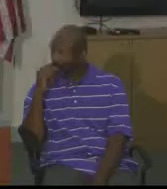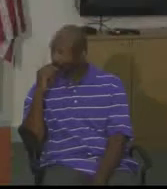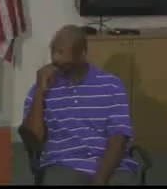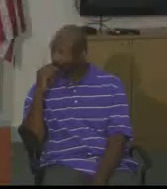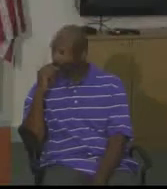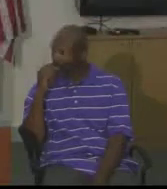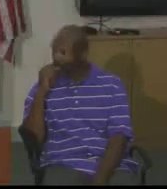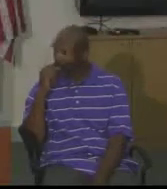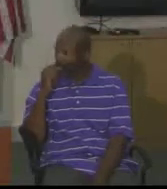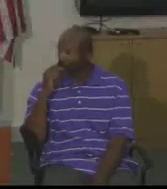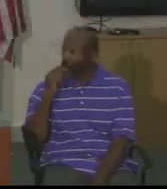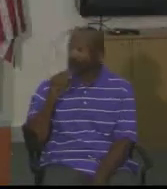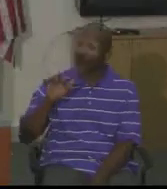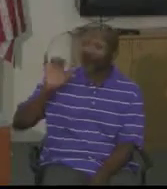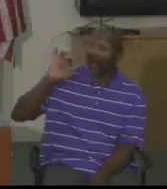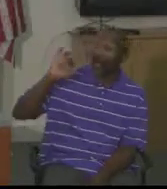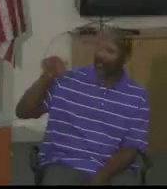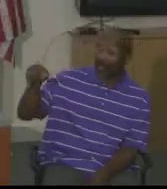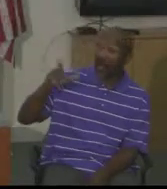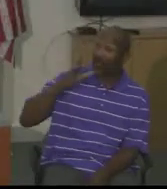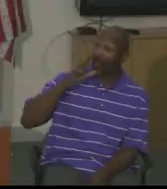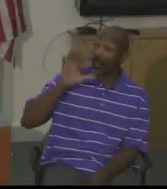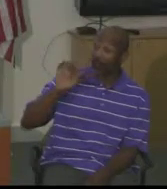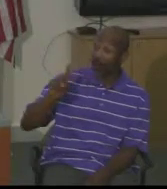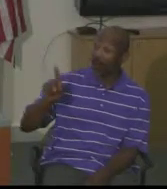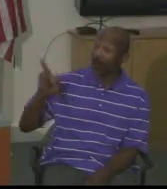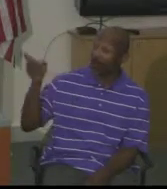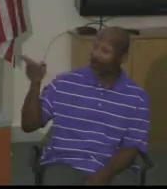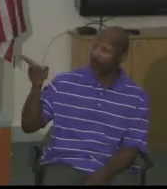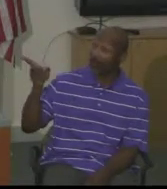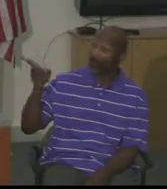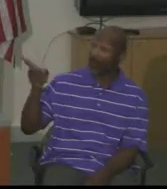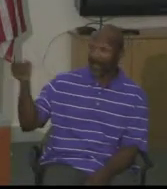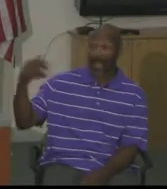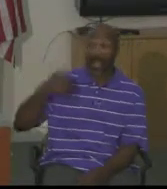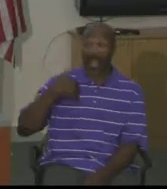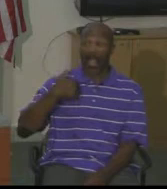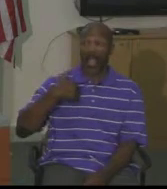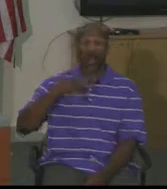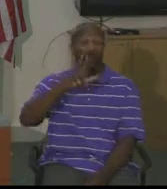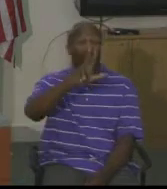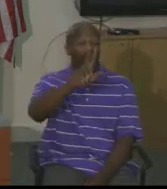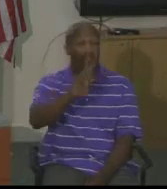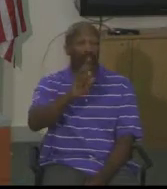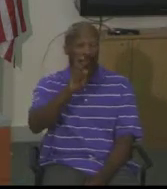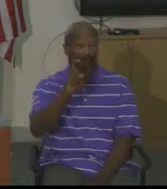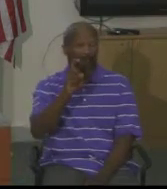So this particular motherboard probably only has a 32x